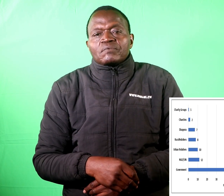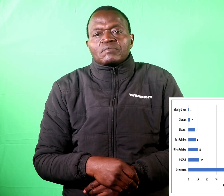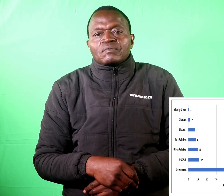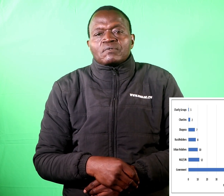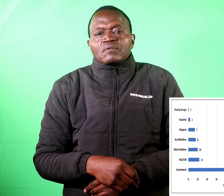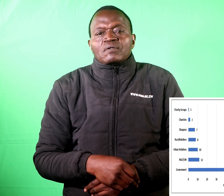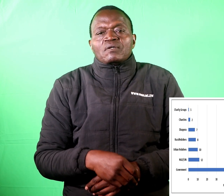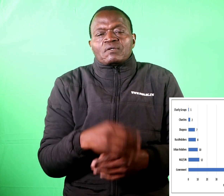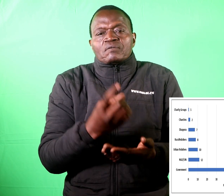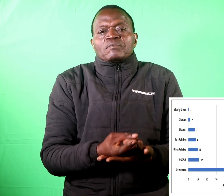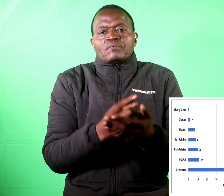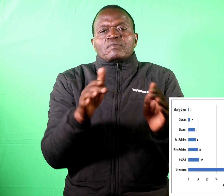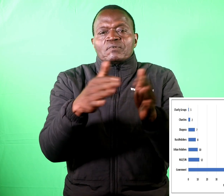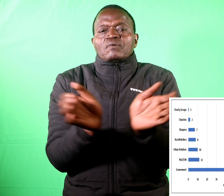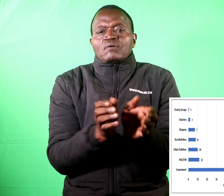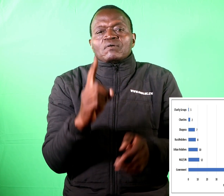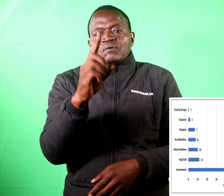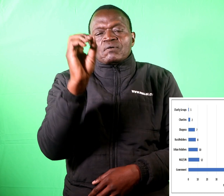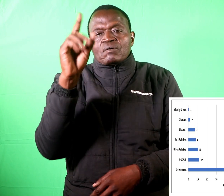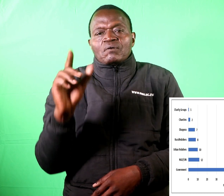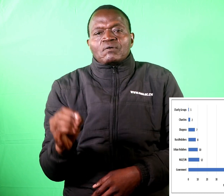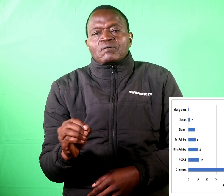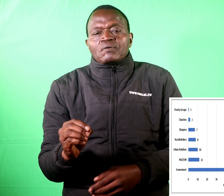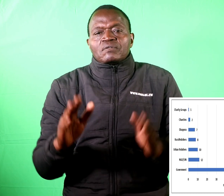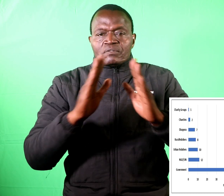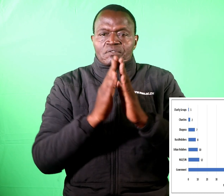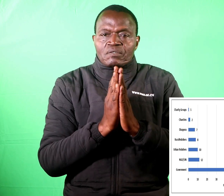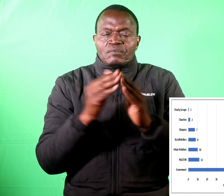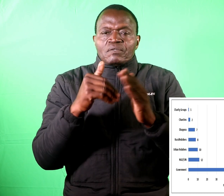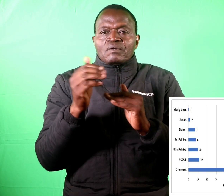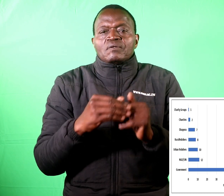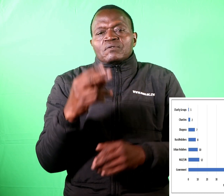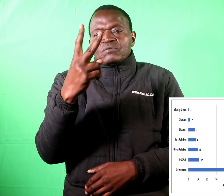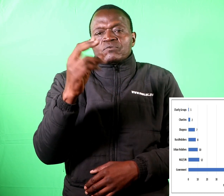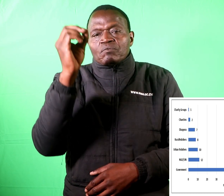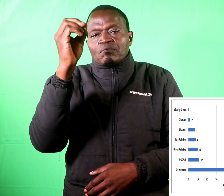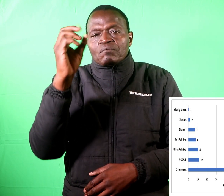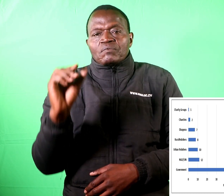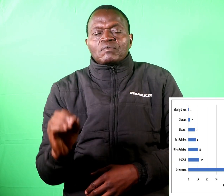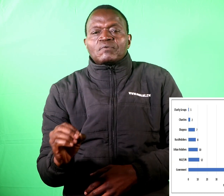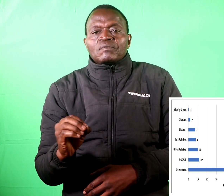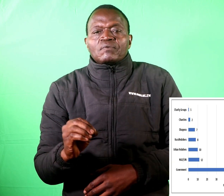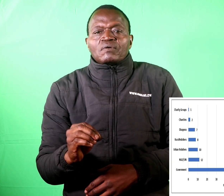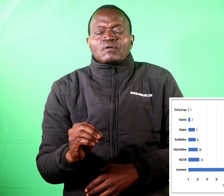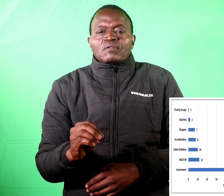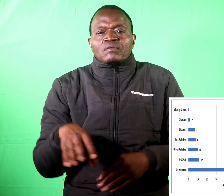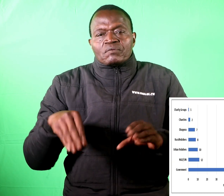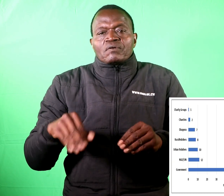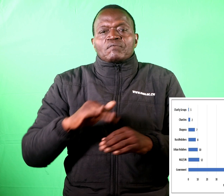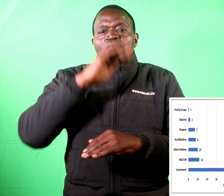groups, 1%. Churches, 2%. Diaspora,